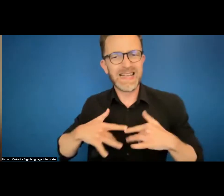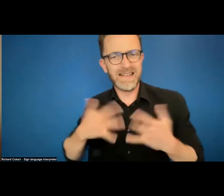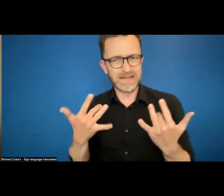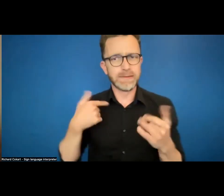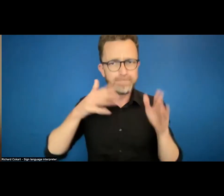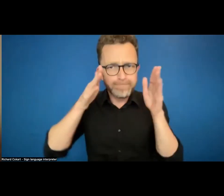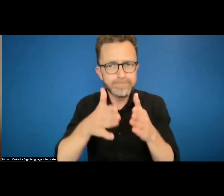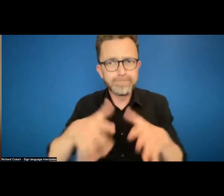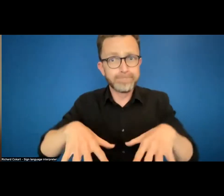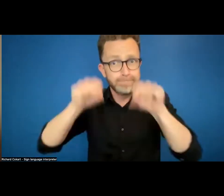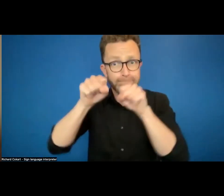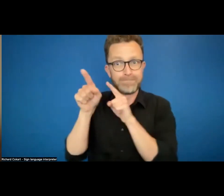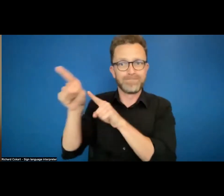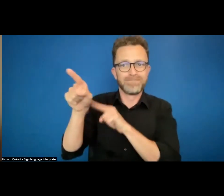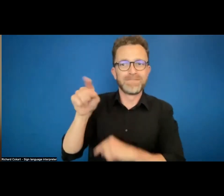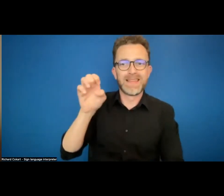the result of the war in Ukraine.